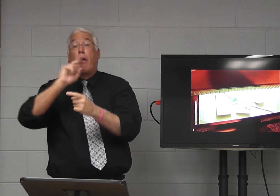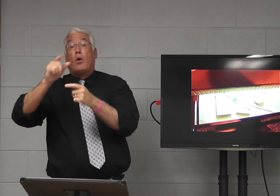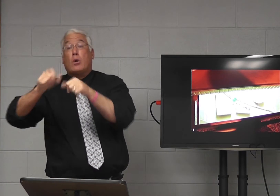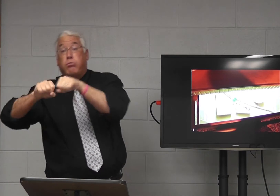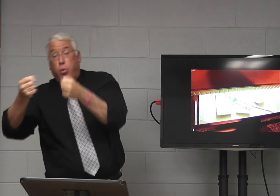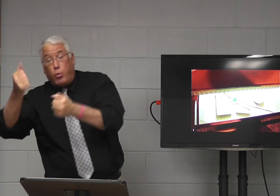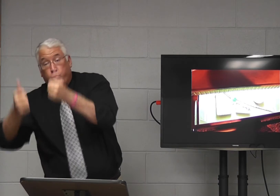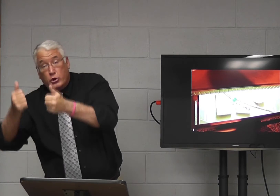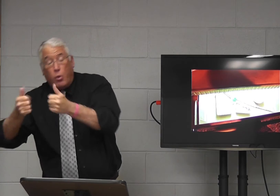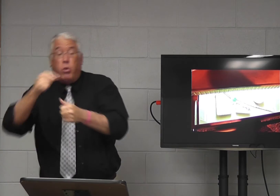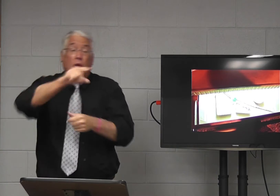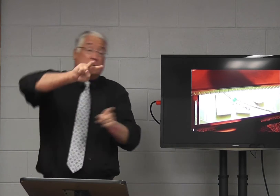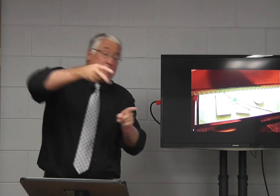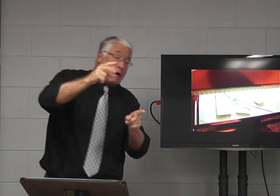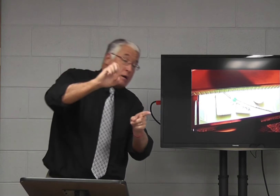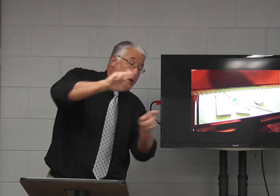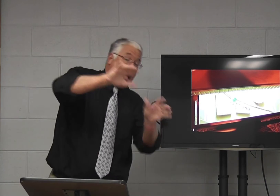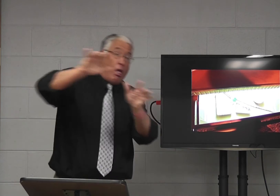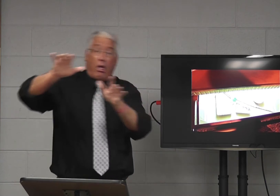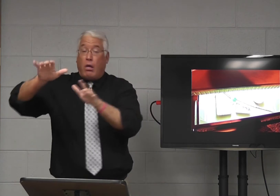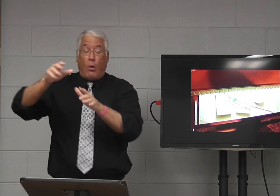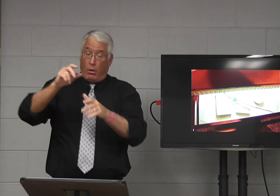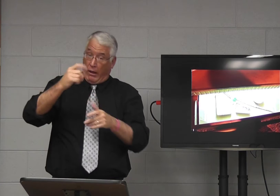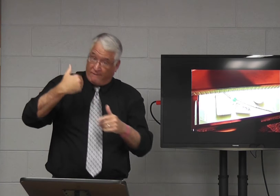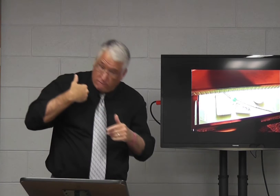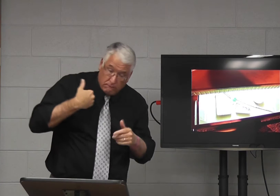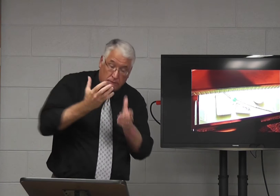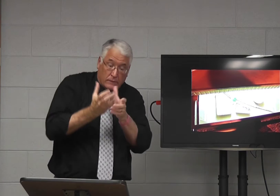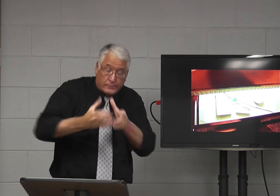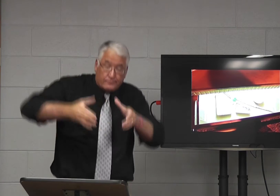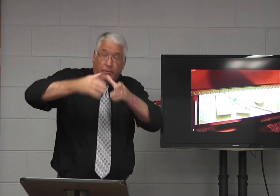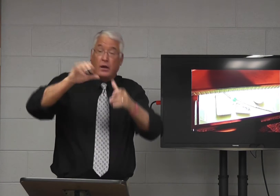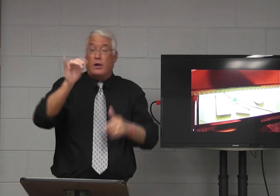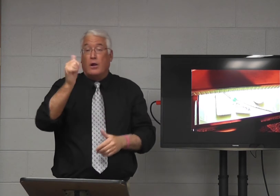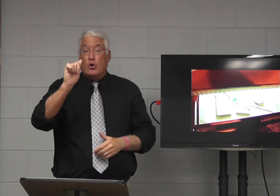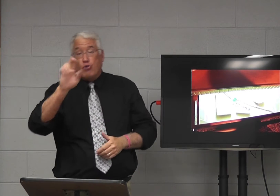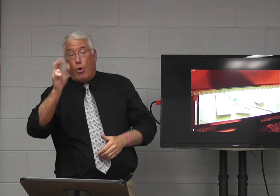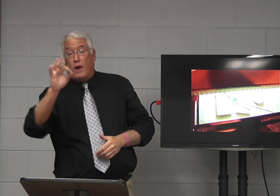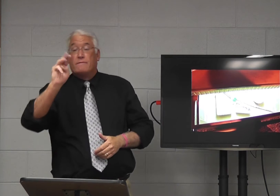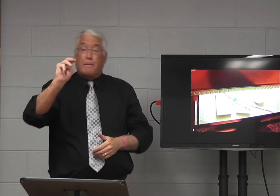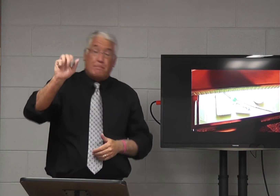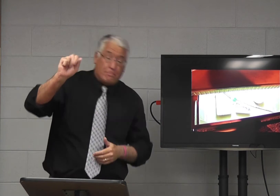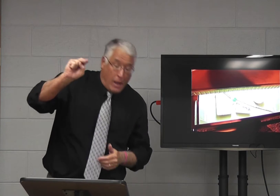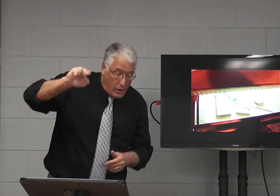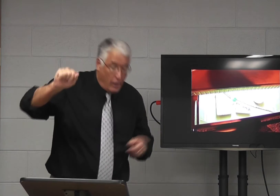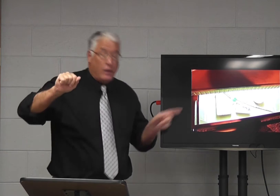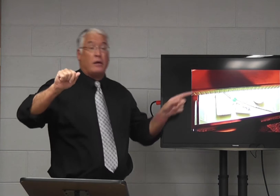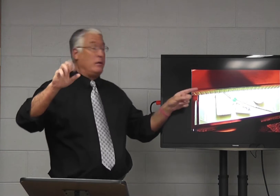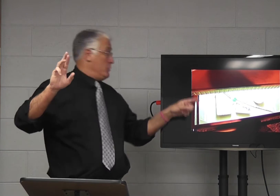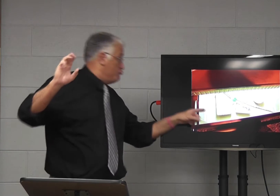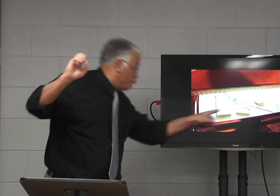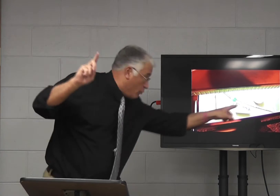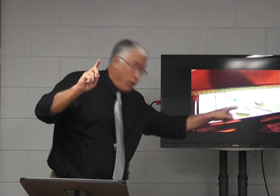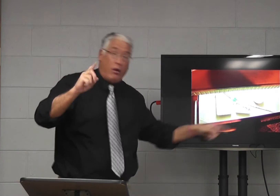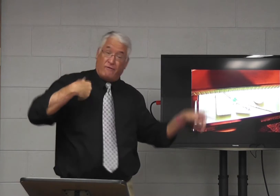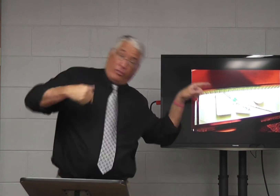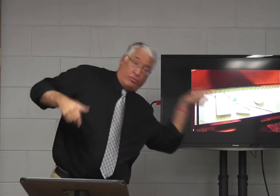ark. You know, broken or a second set, you know, is there a jar of manna in it, or in the